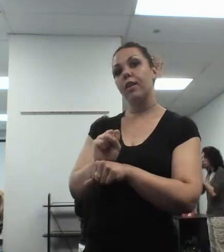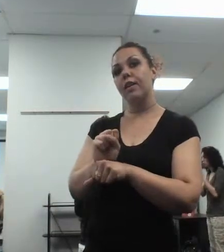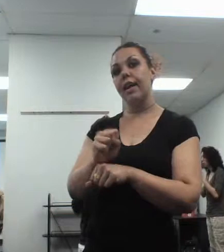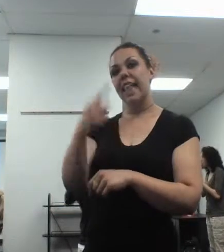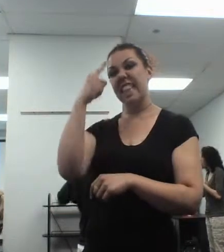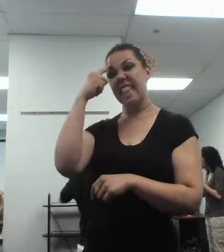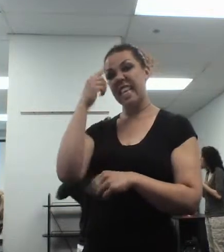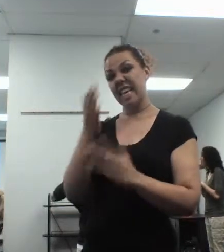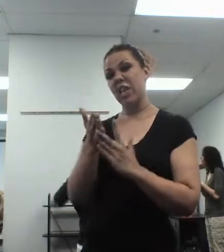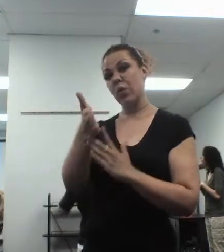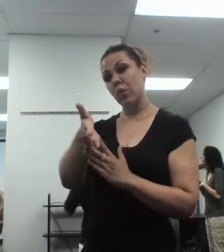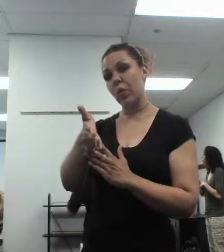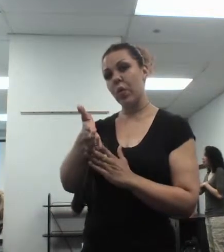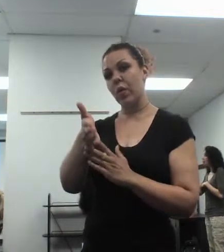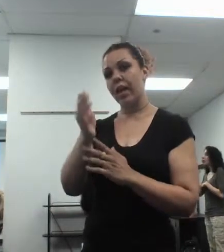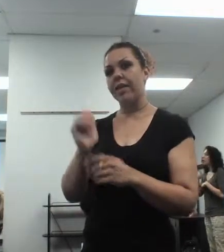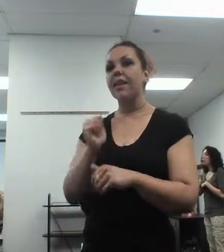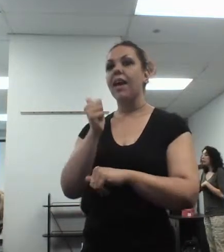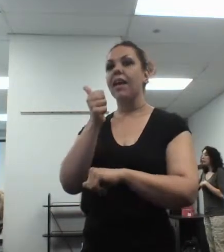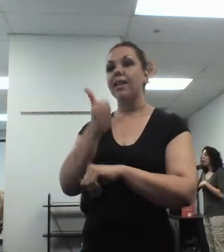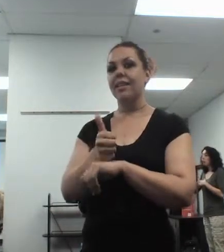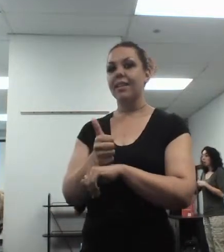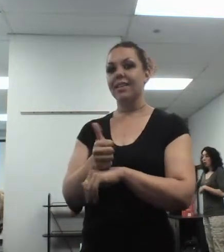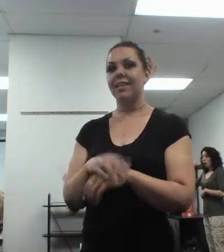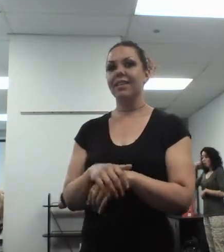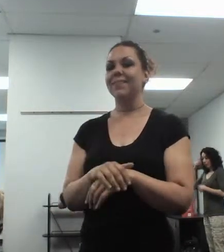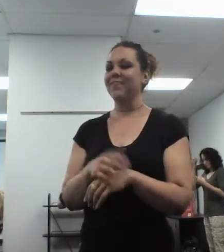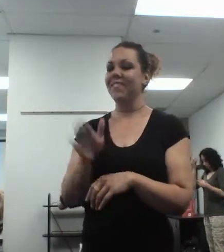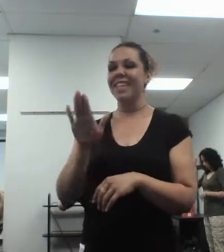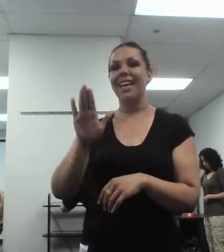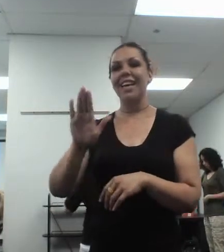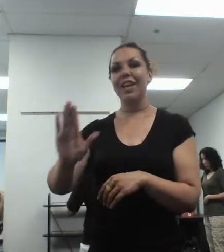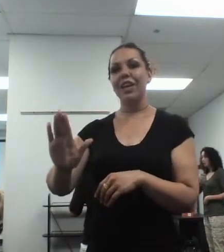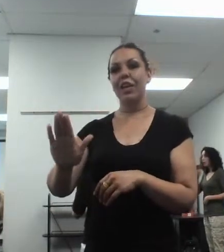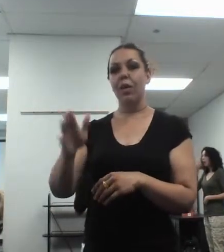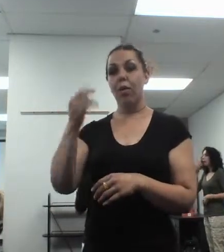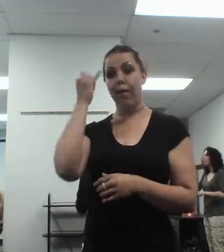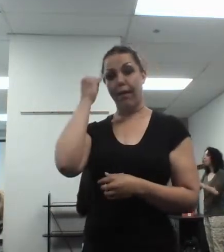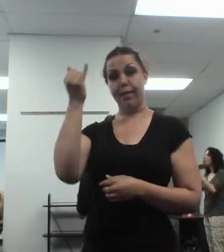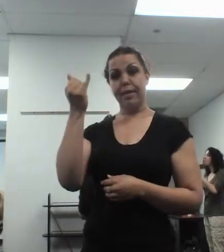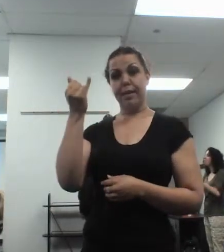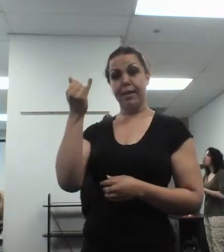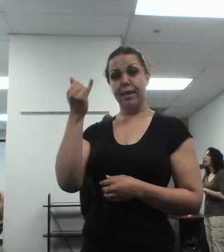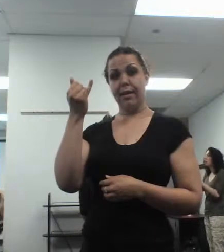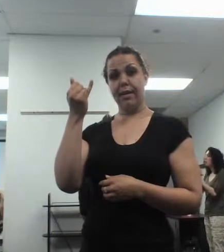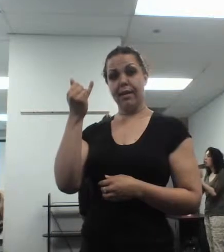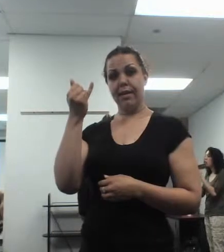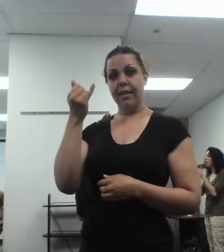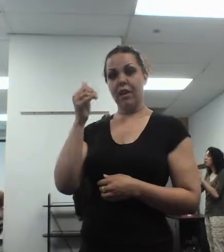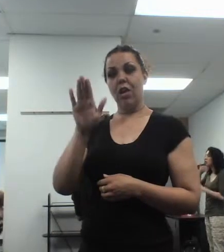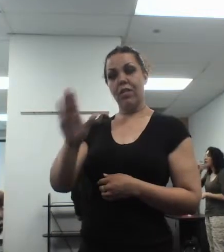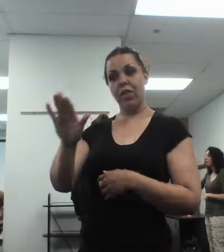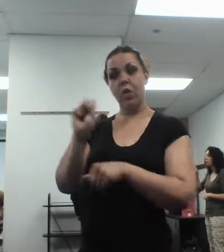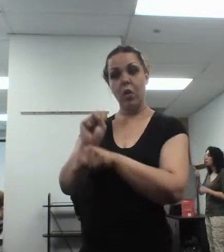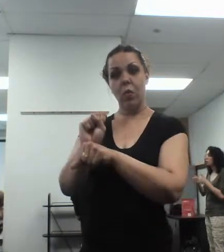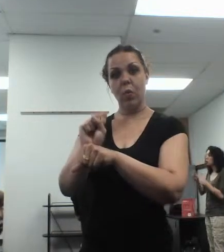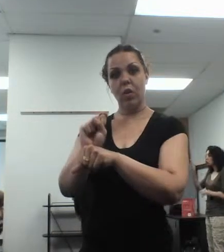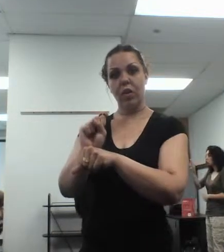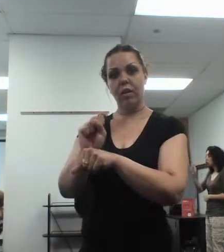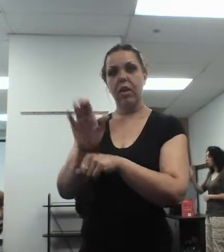overall impression, you'll rate yourself. So you're going to give yourself a 4 last. So that means that,